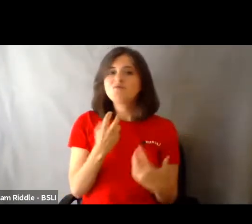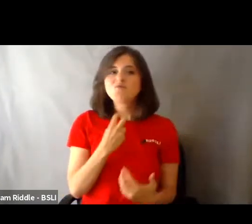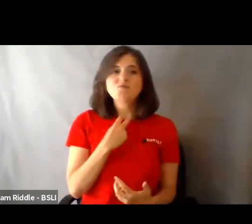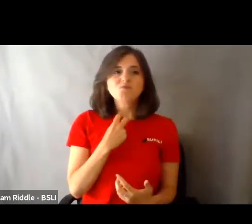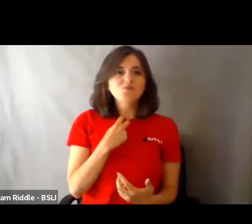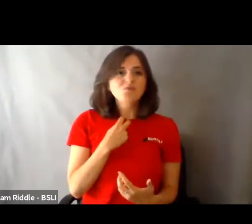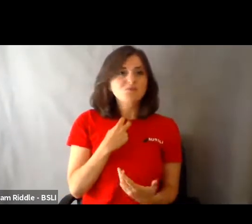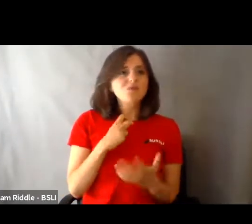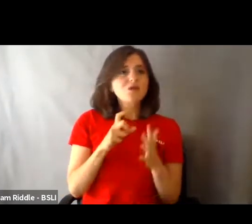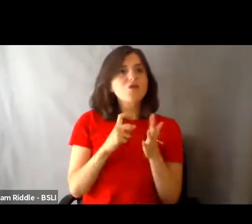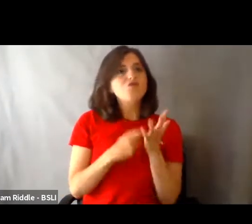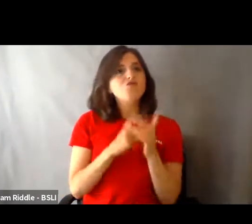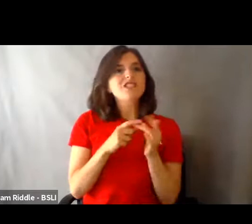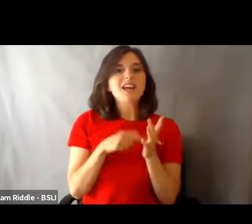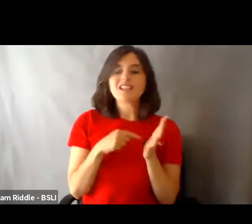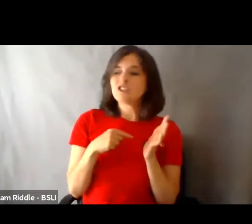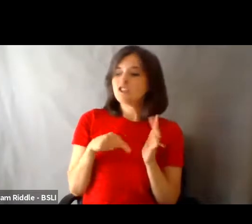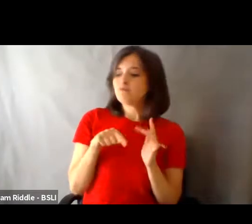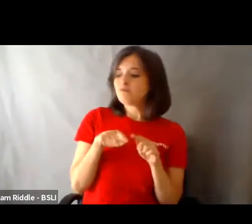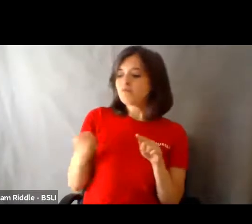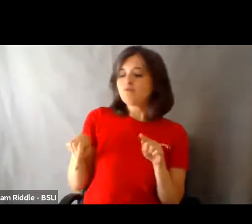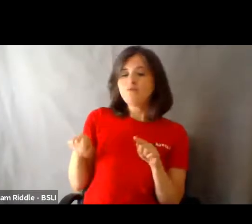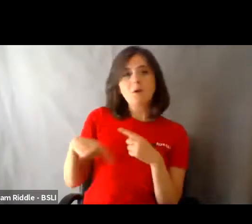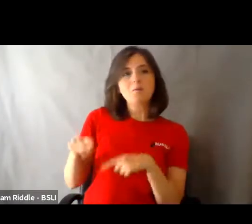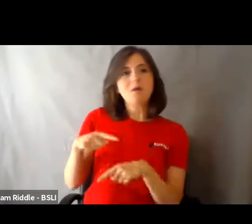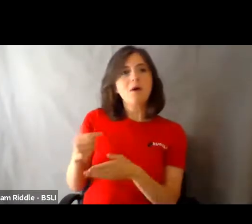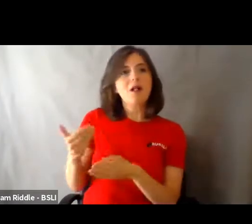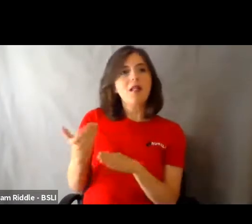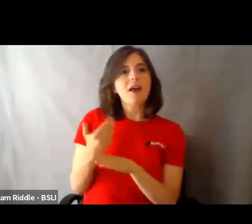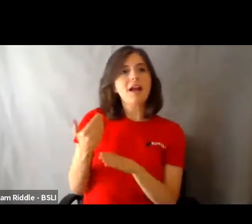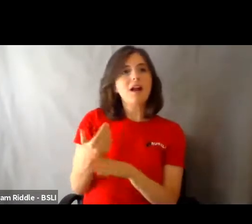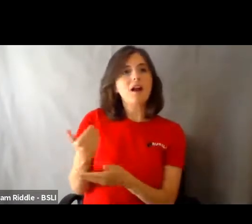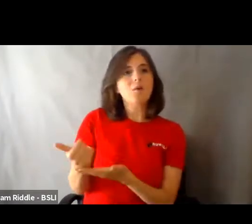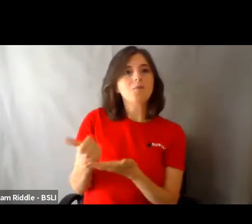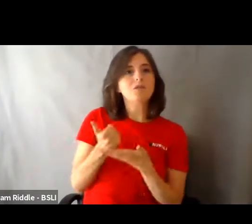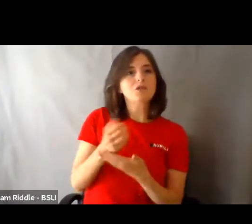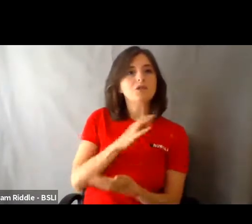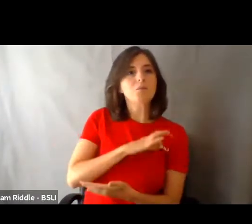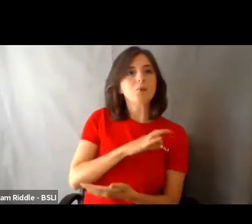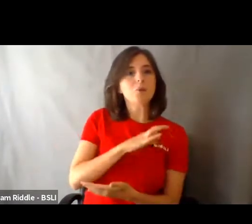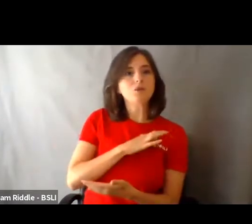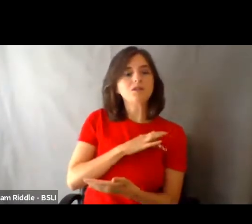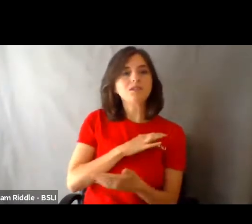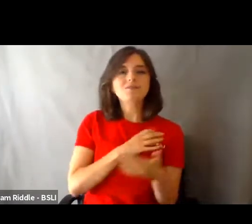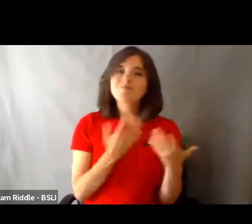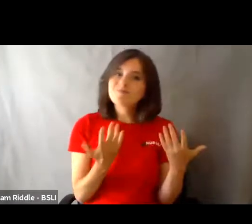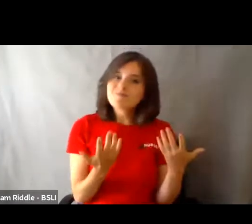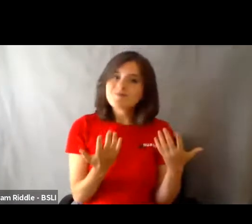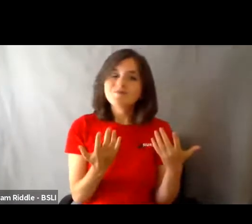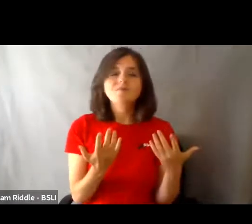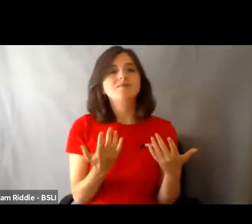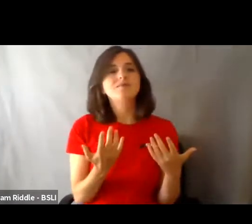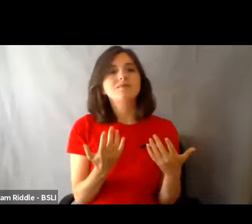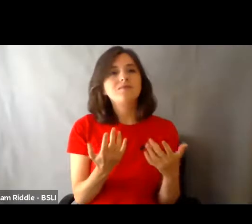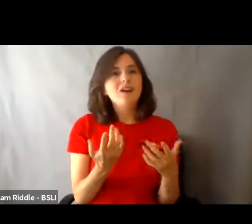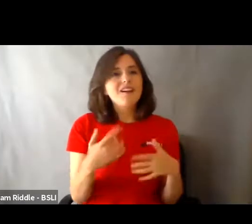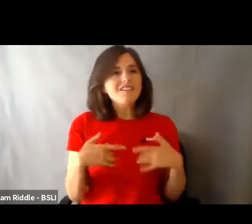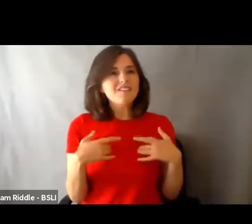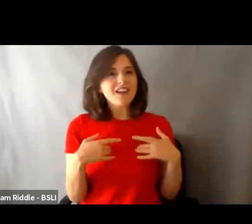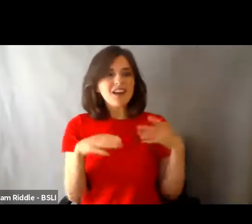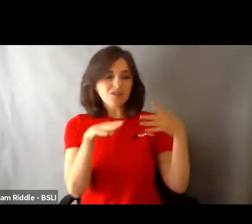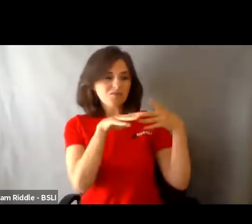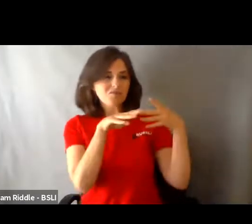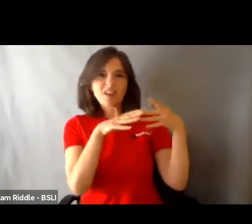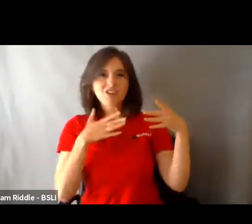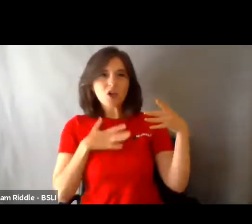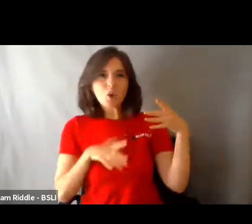when, despite their relative wealth, they don't need any extra? It seems everyone wants a little bit.